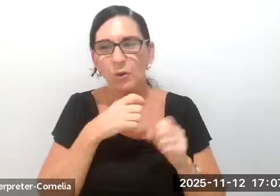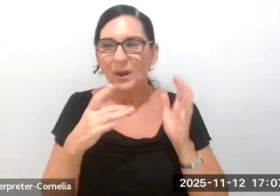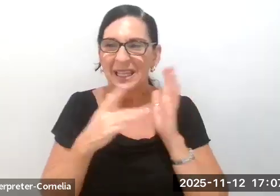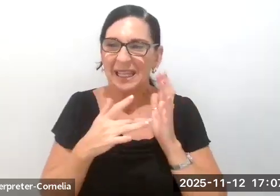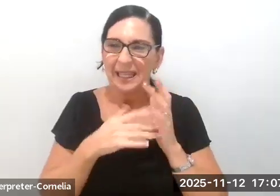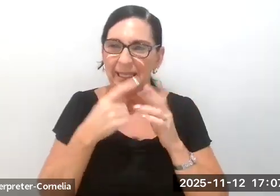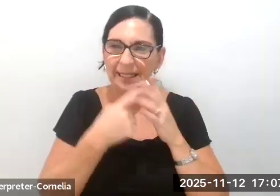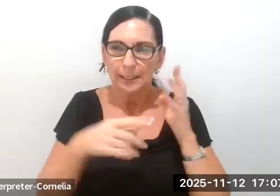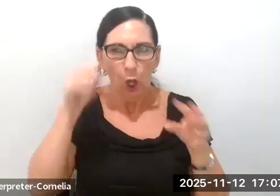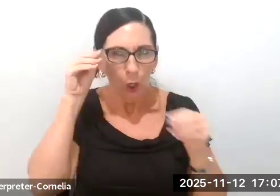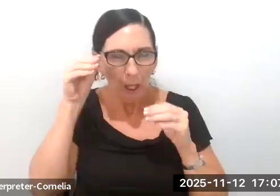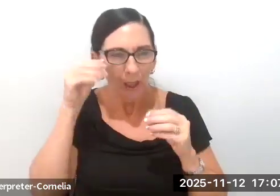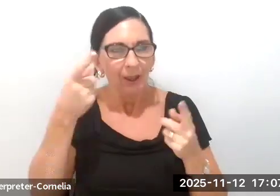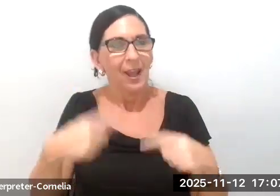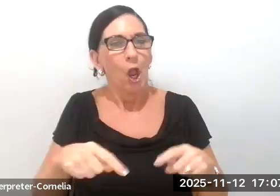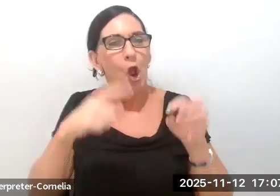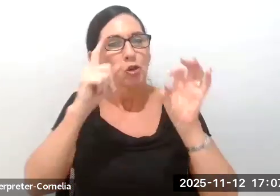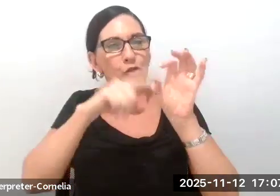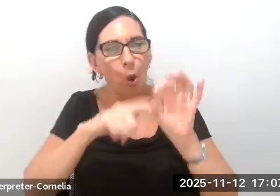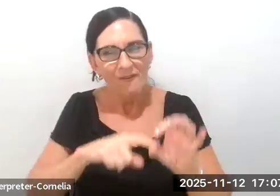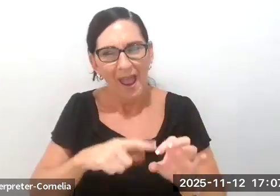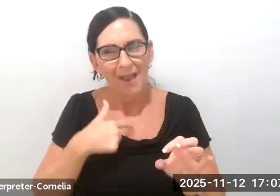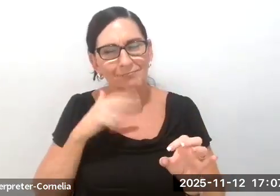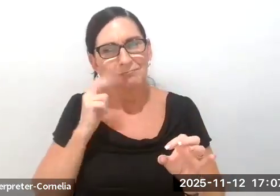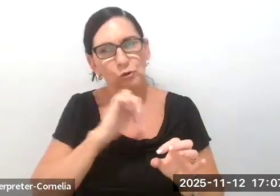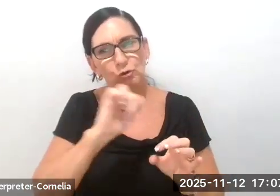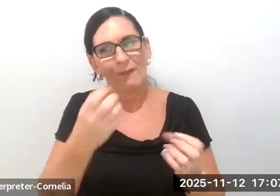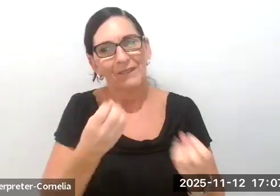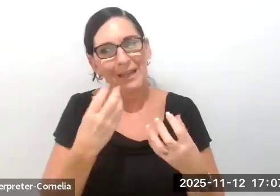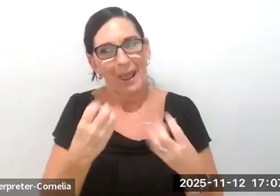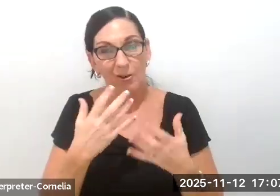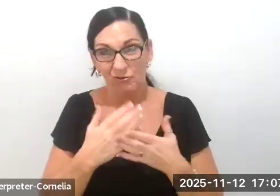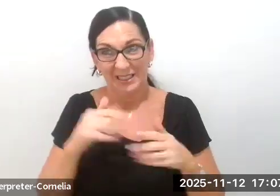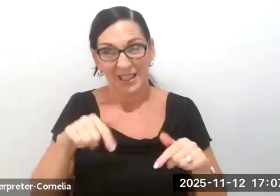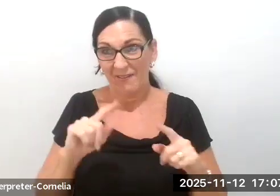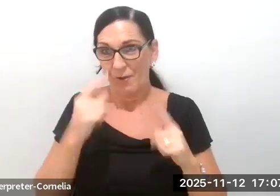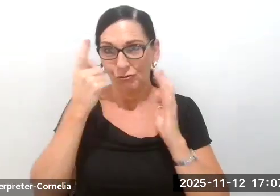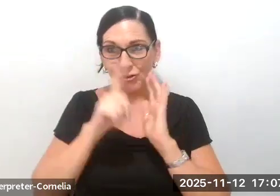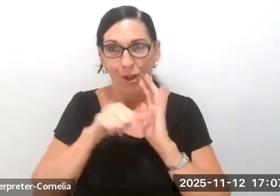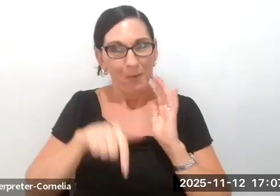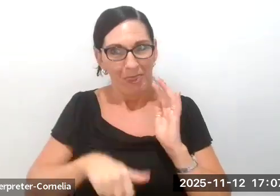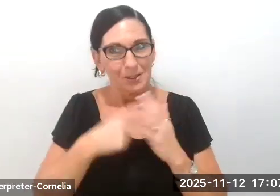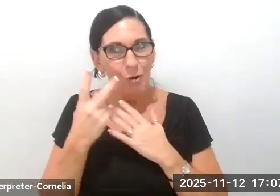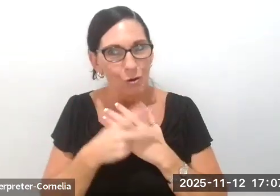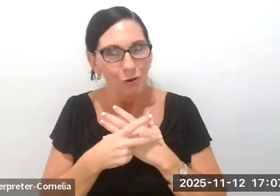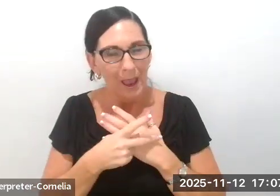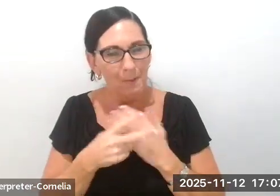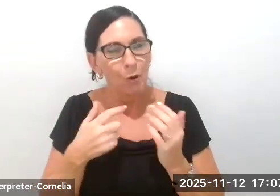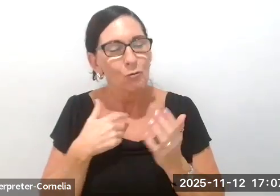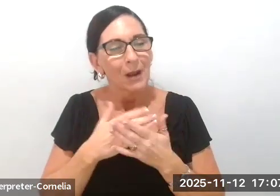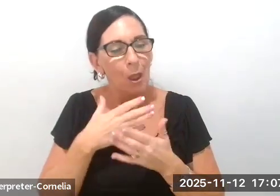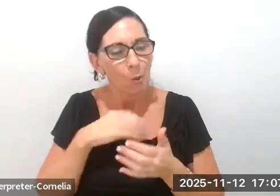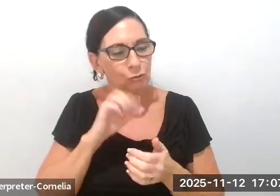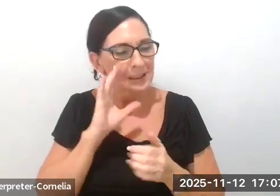post-session evaluation survey. We really love your feedback. This is the first time we're running this program, and we really want